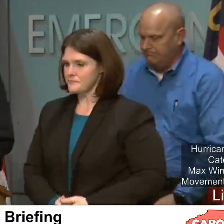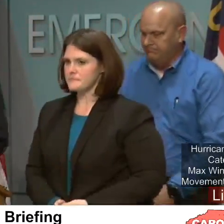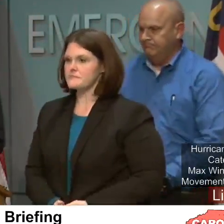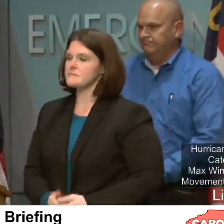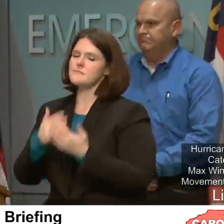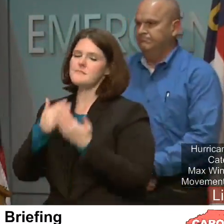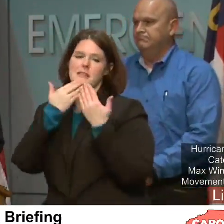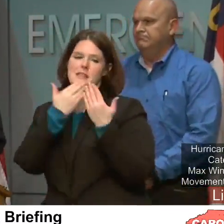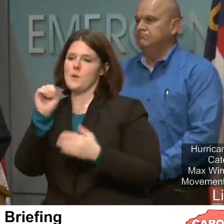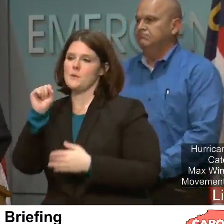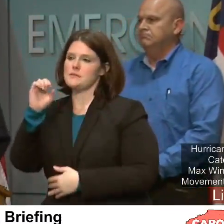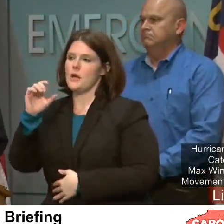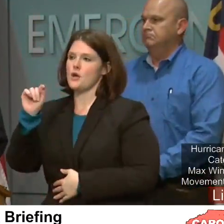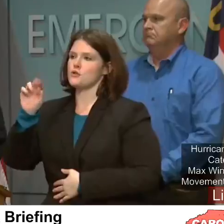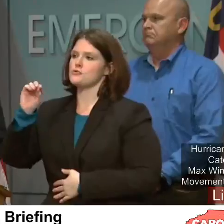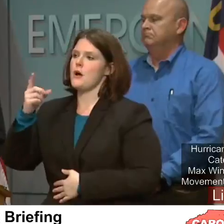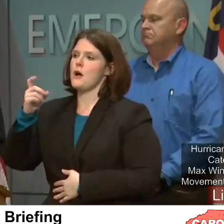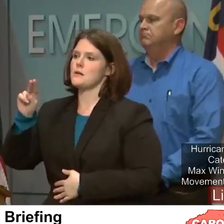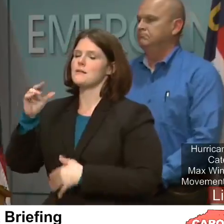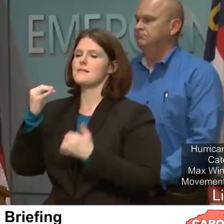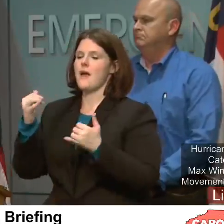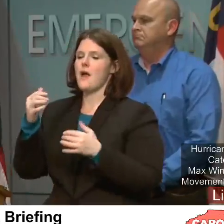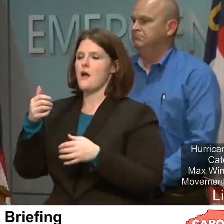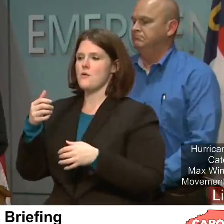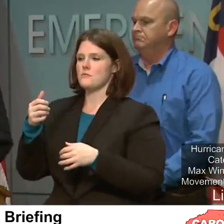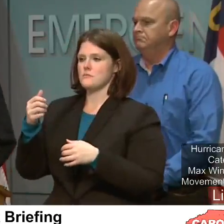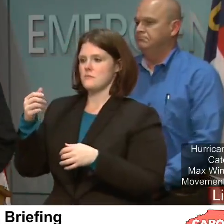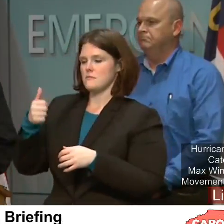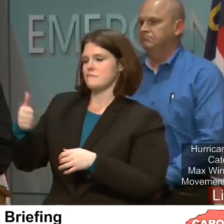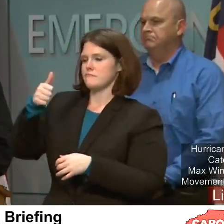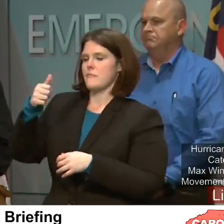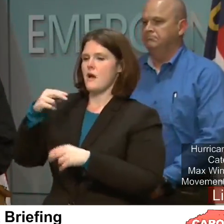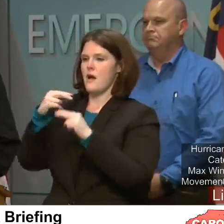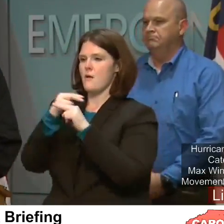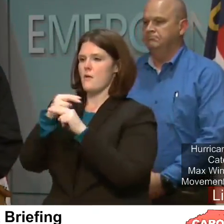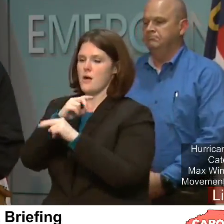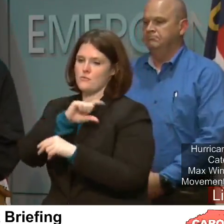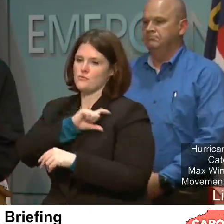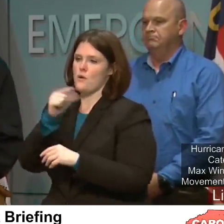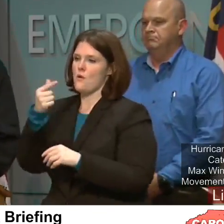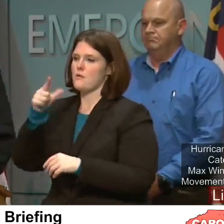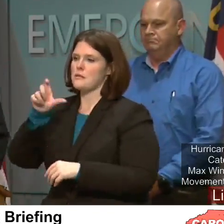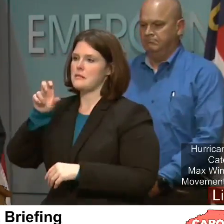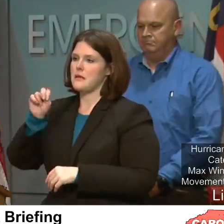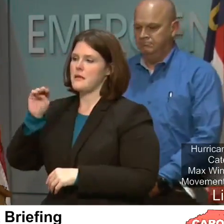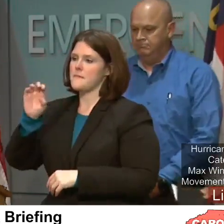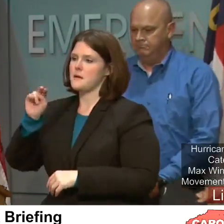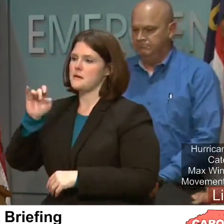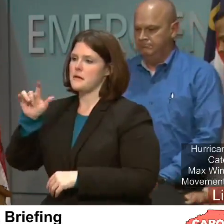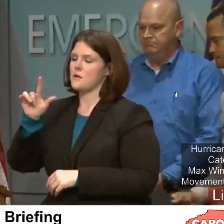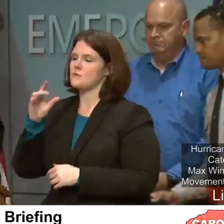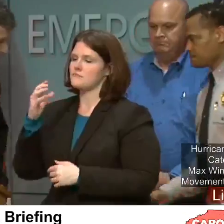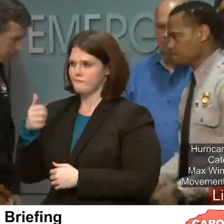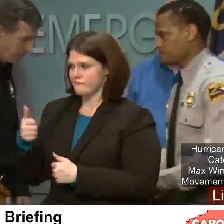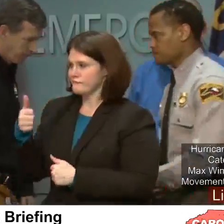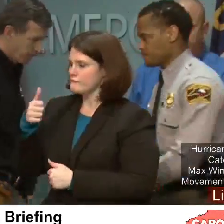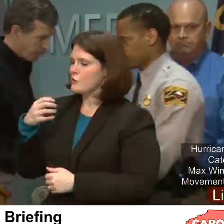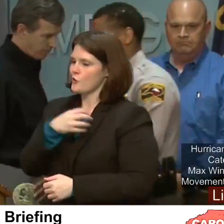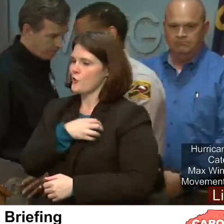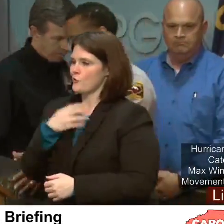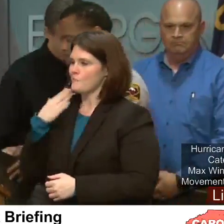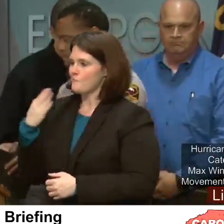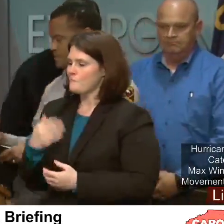Thank you, Secretary Trogdon. We'll now hear from the Commander of the North Carolina Highway Patrol, Colonel Glenn McNeil. Colonel.